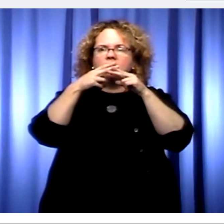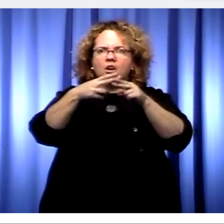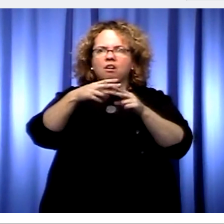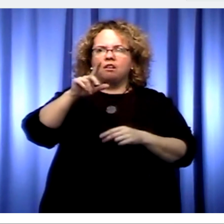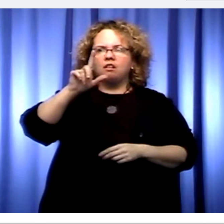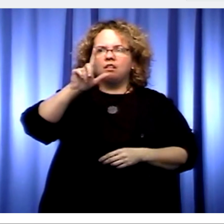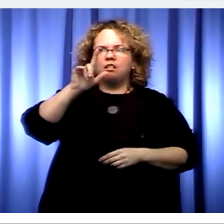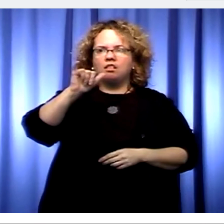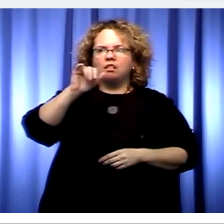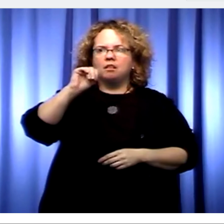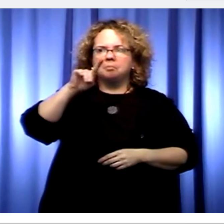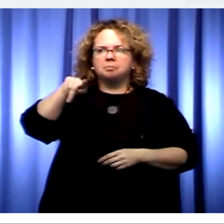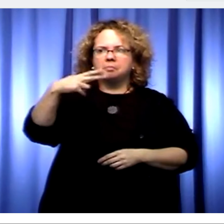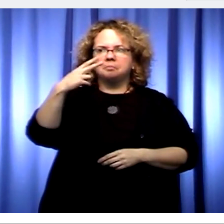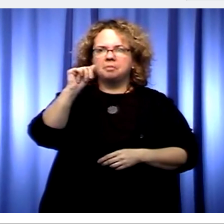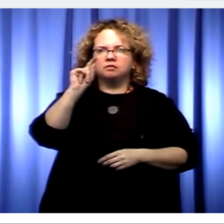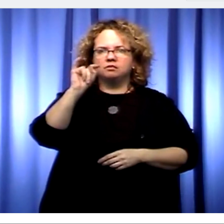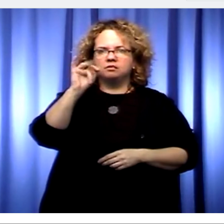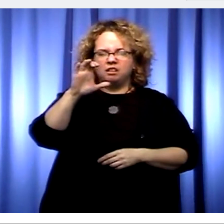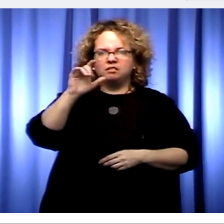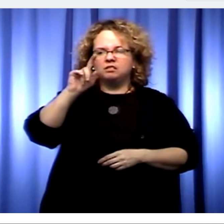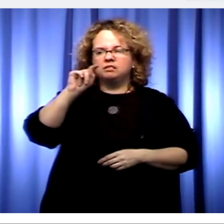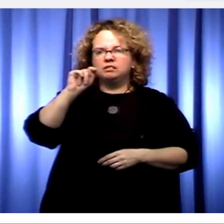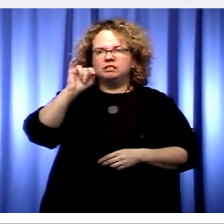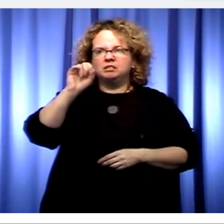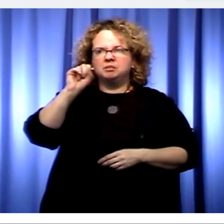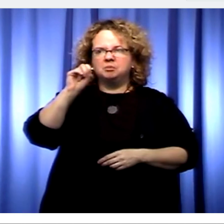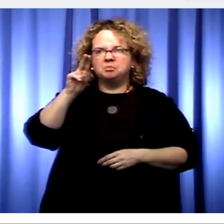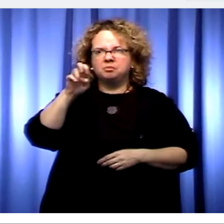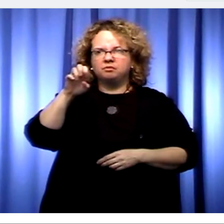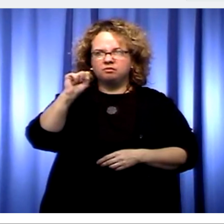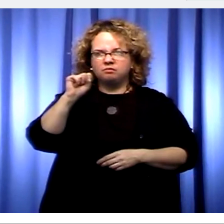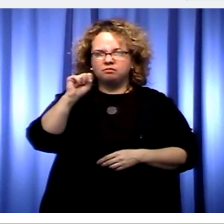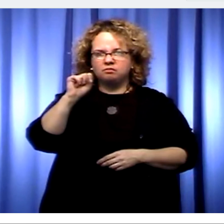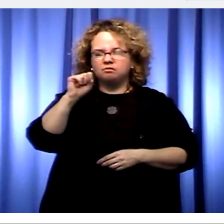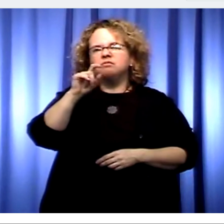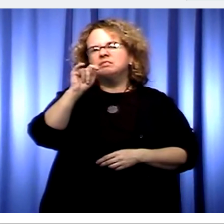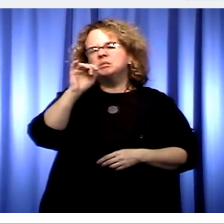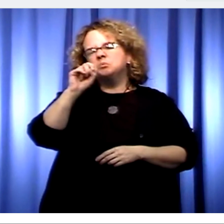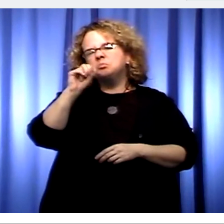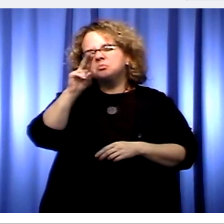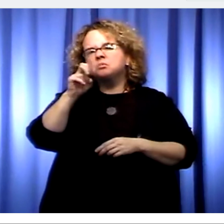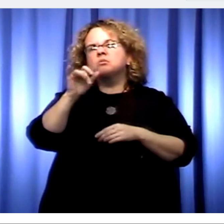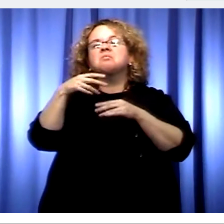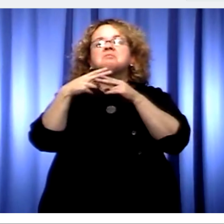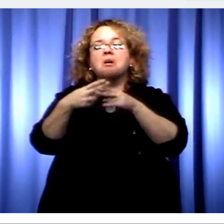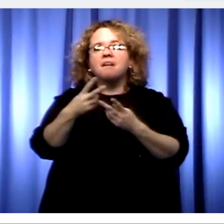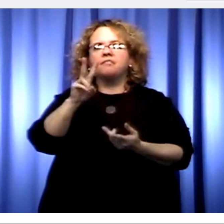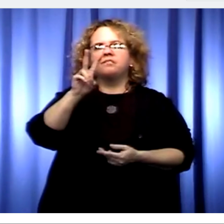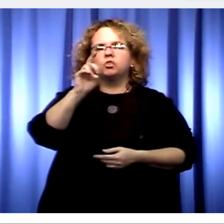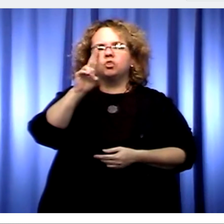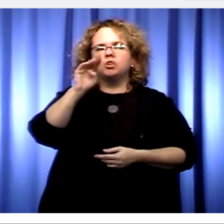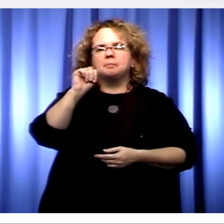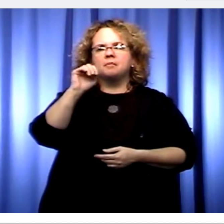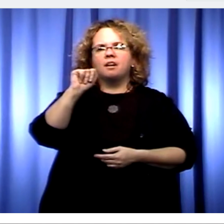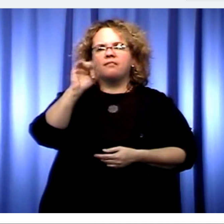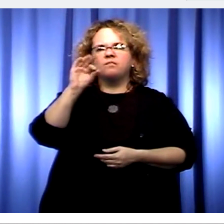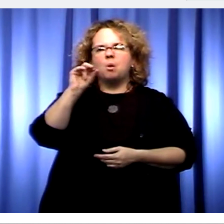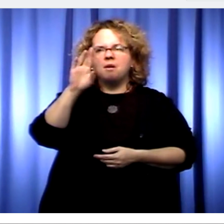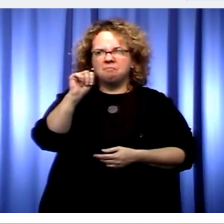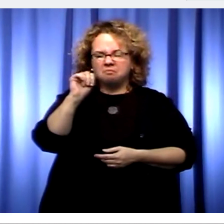And it moves up the right side of your body, across, and then down the left side of your body, and it connects to your rectum.